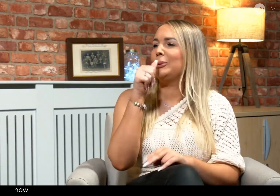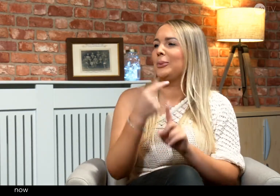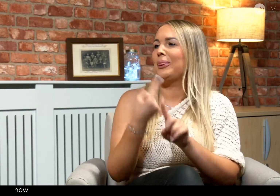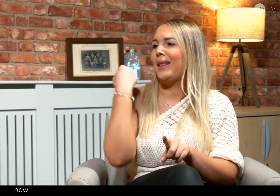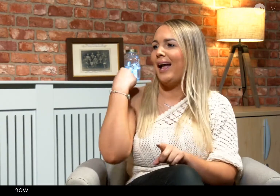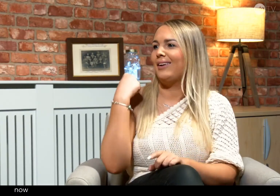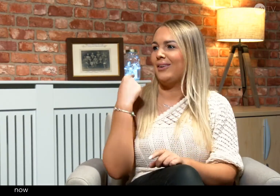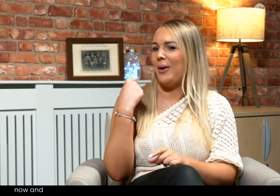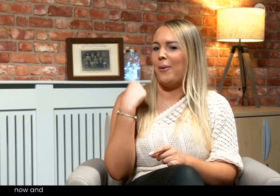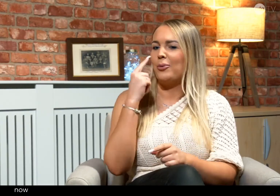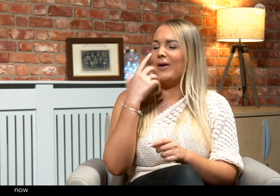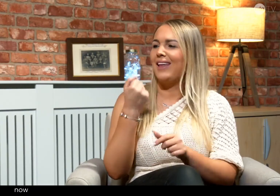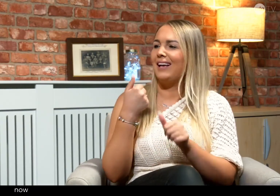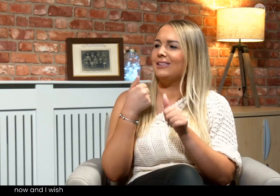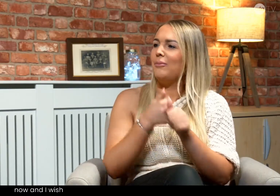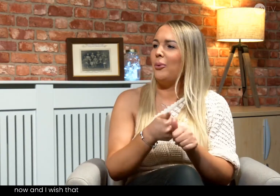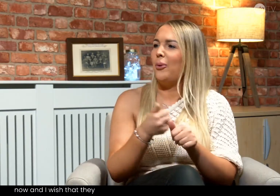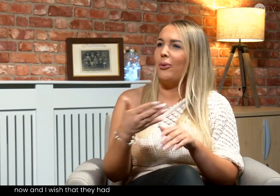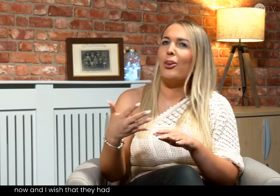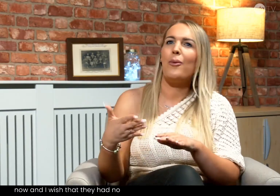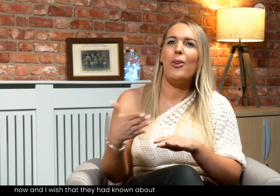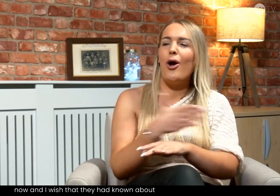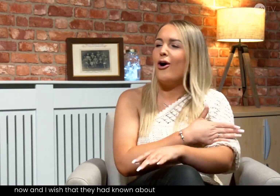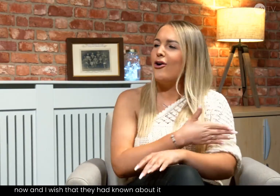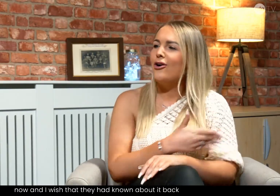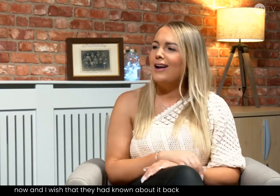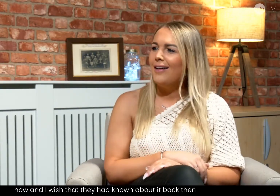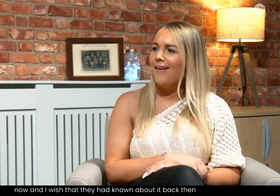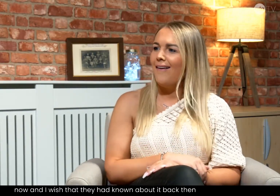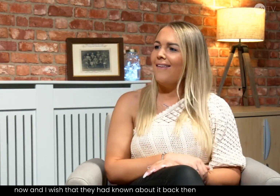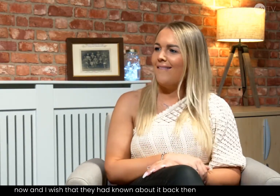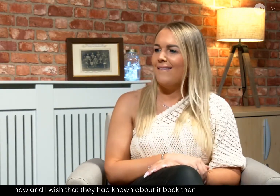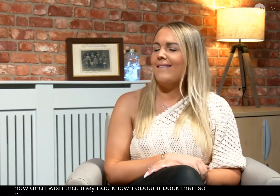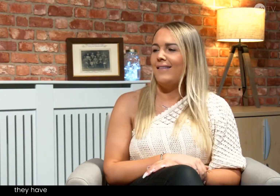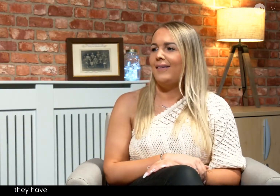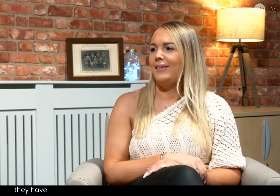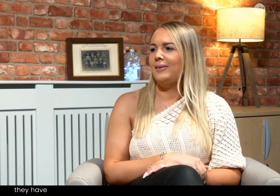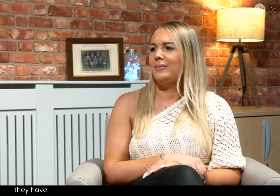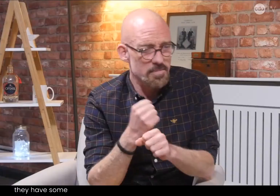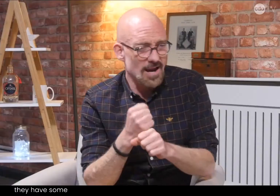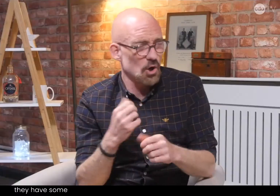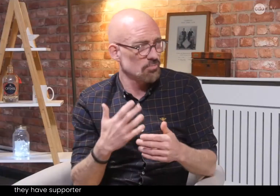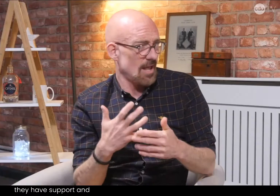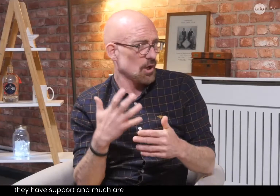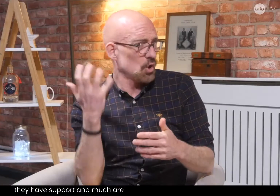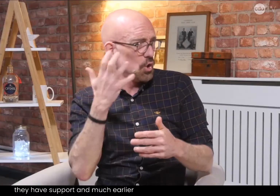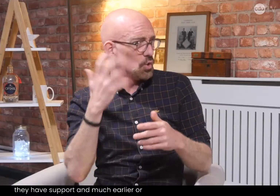I wish that they had known about it back then so that they'd have support much earlier on.